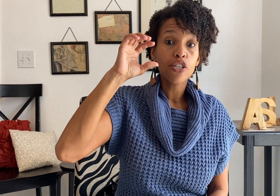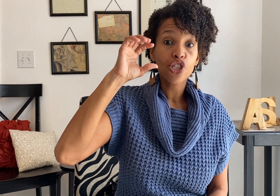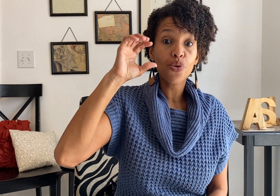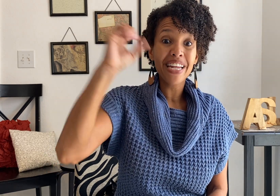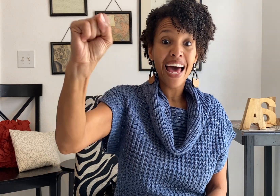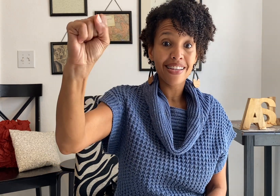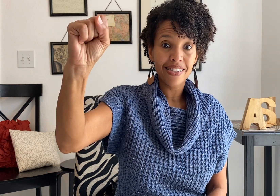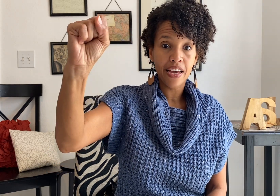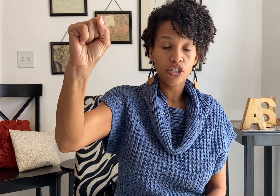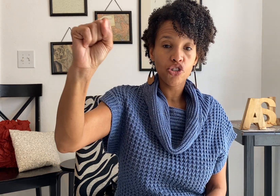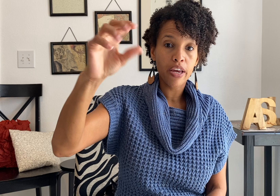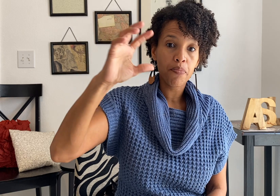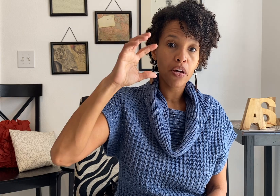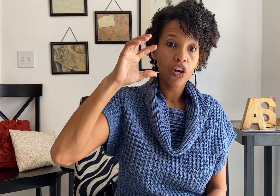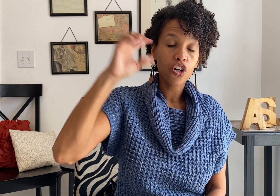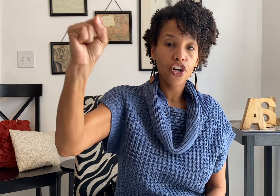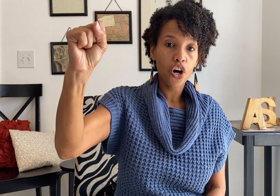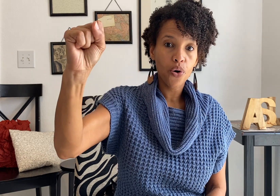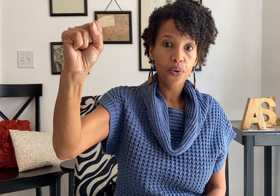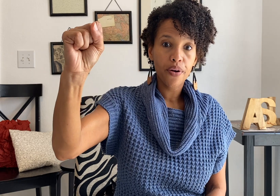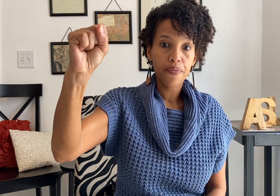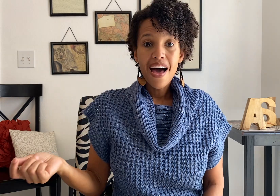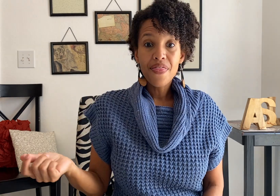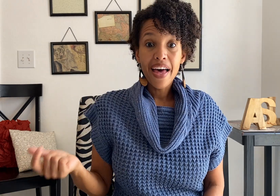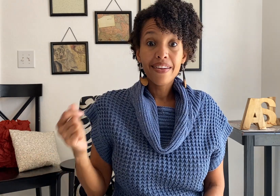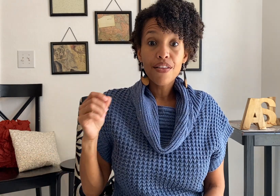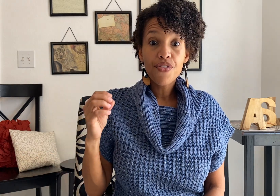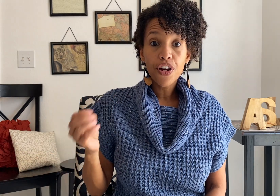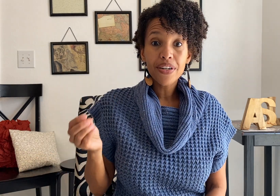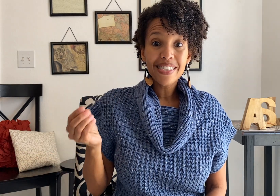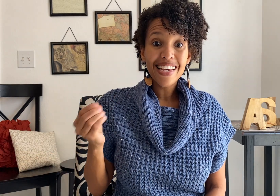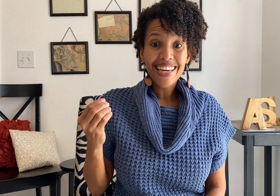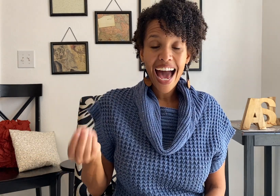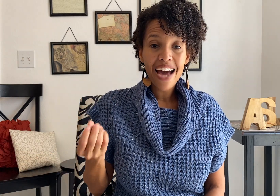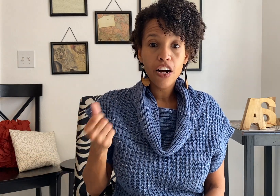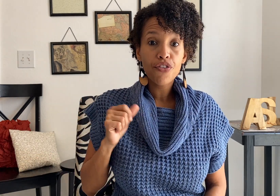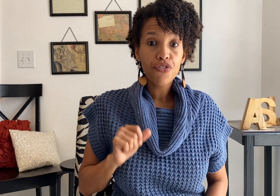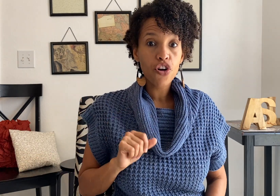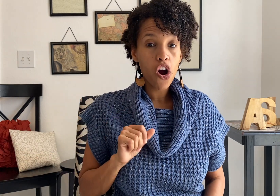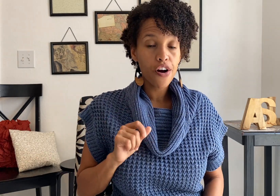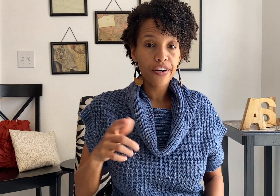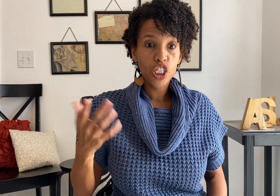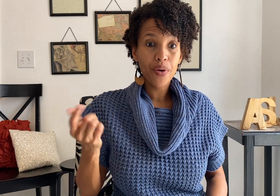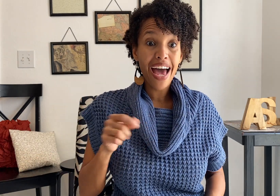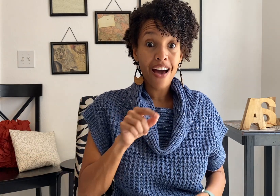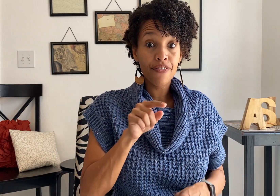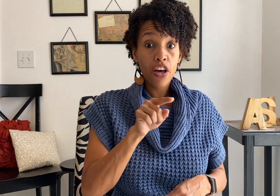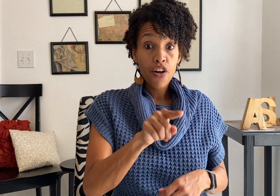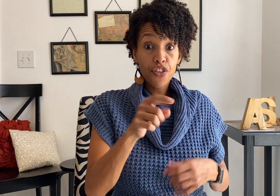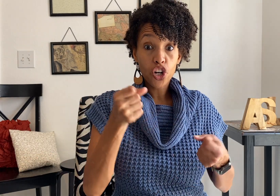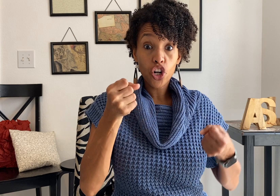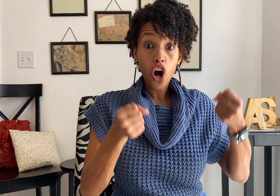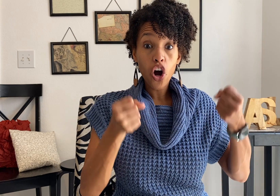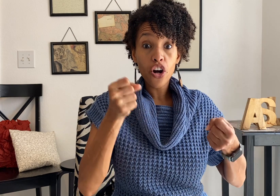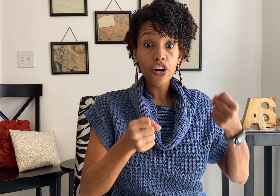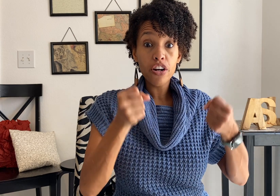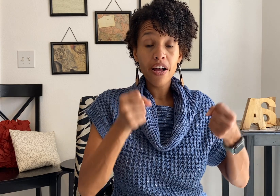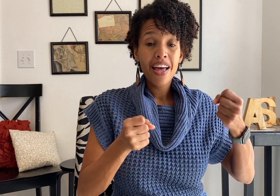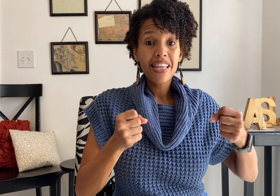to an S hand shape, go. And then there is a cat under the car. So we have the car and